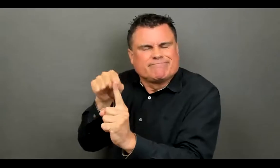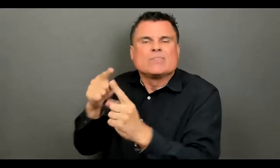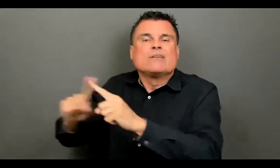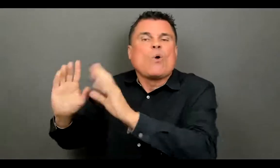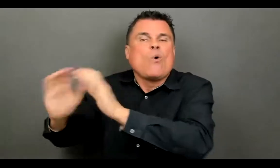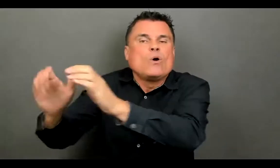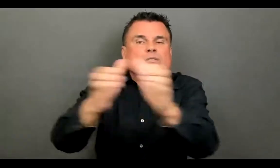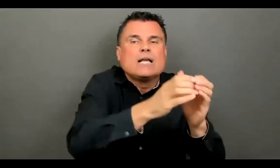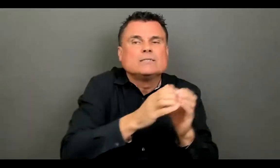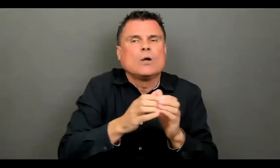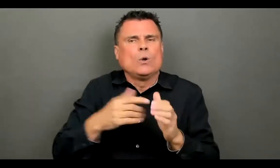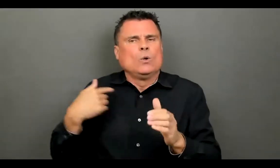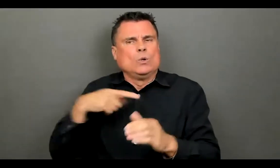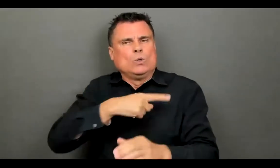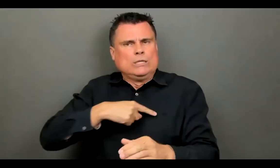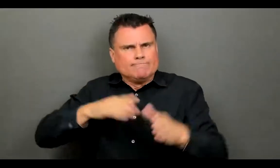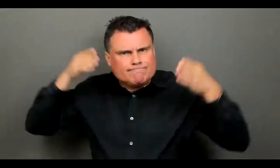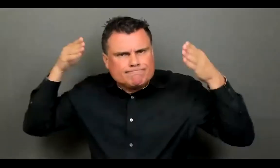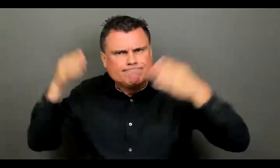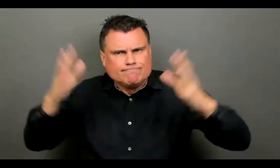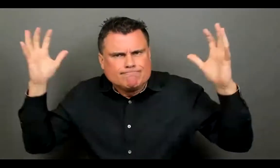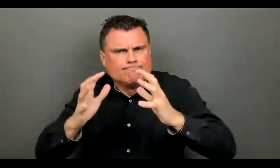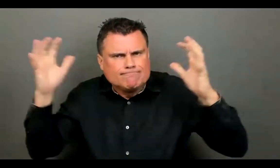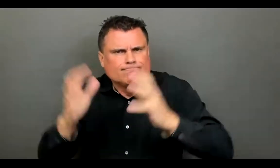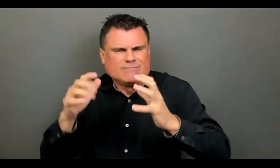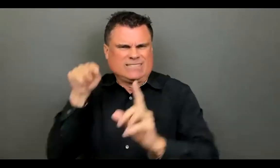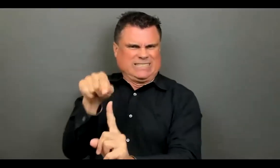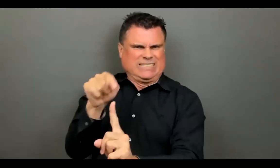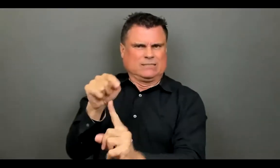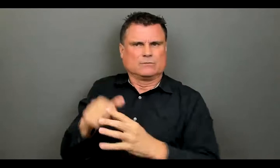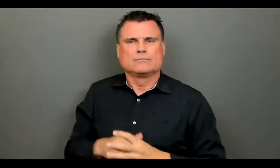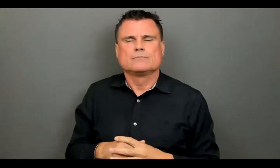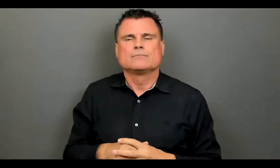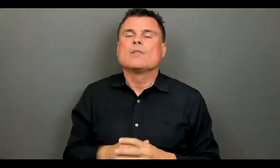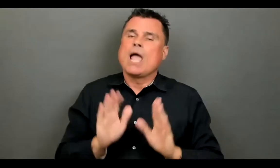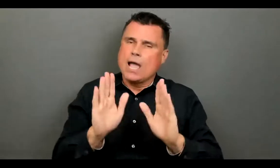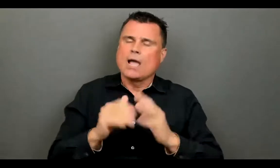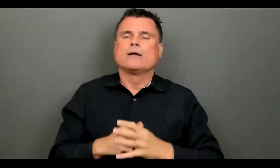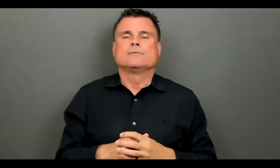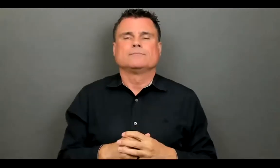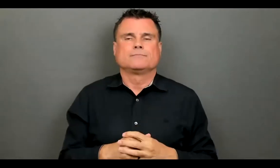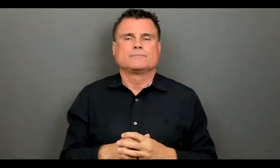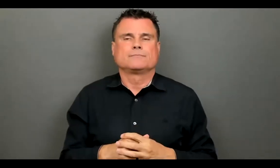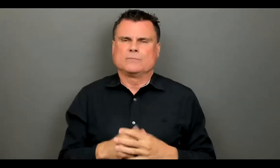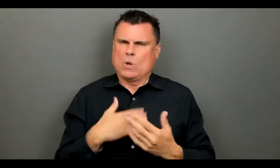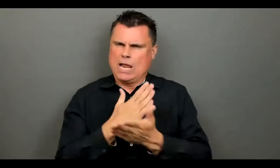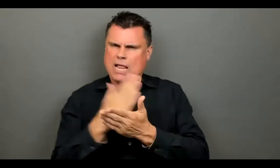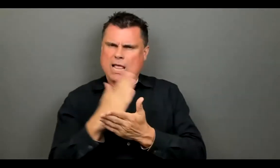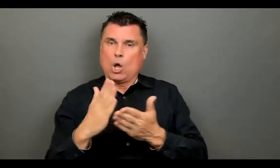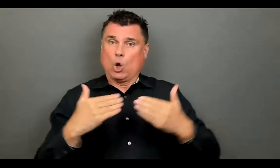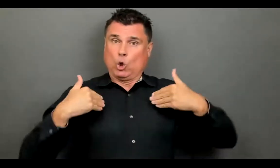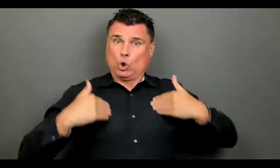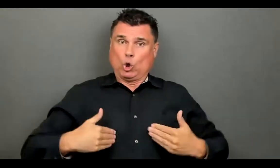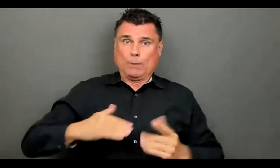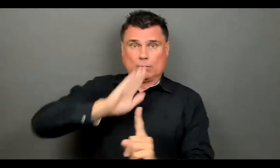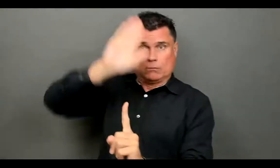way. So firstly, what is human-centered design? In its simplest terms, it's a practical and iterative methodology for